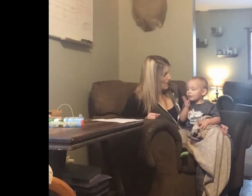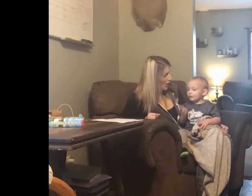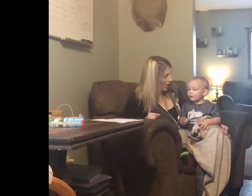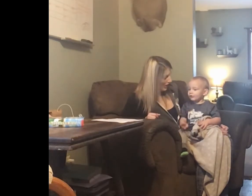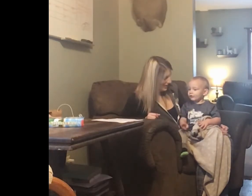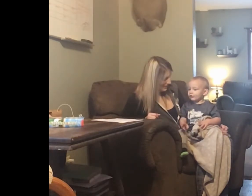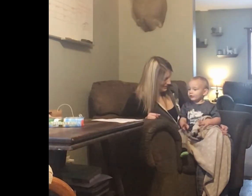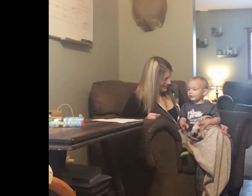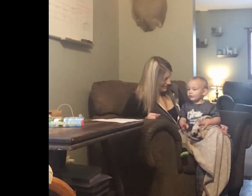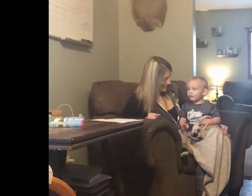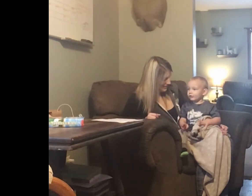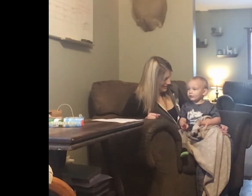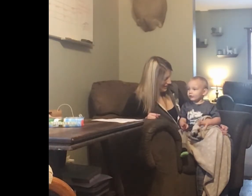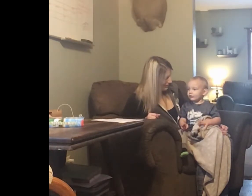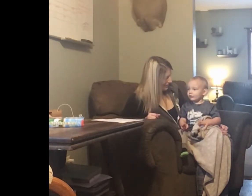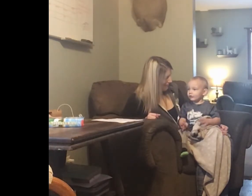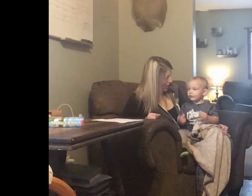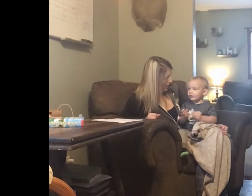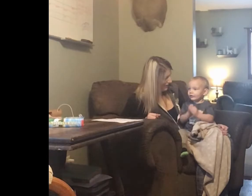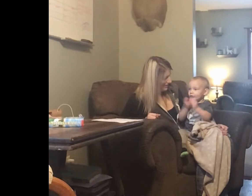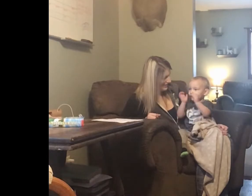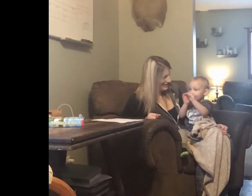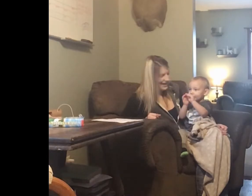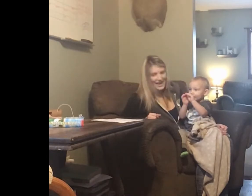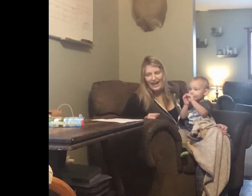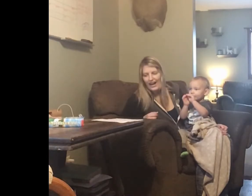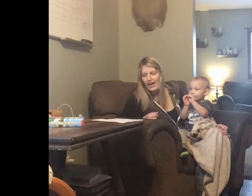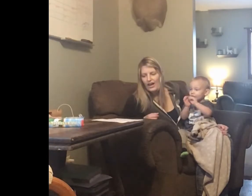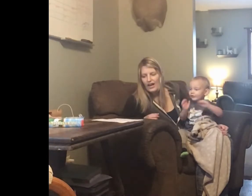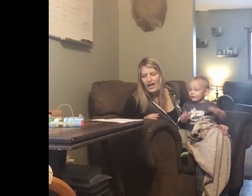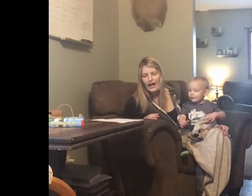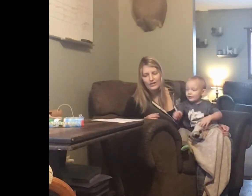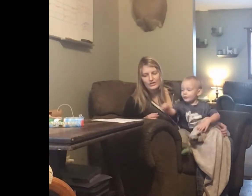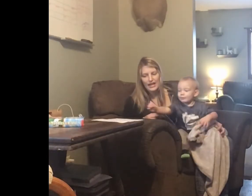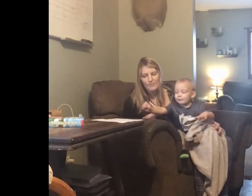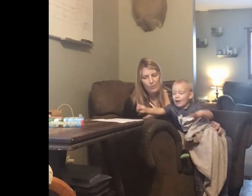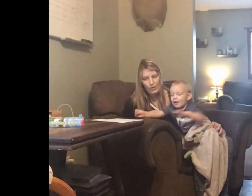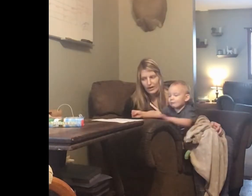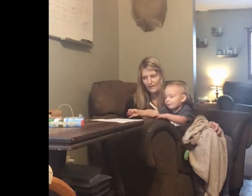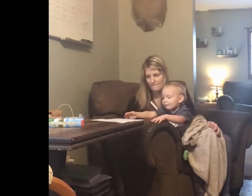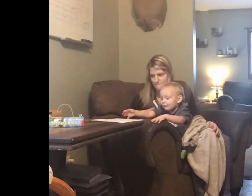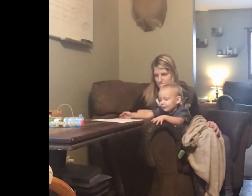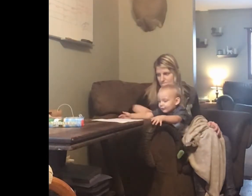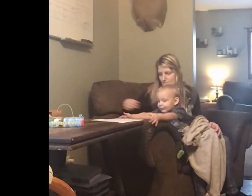Ball. How do you sign ball? Yeah. How do you sign more?